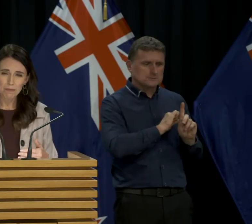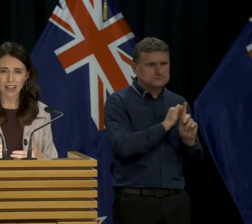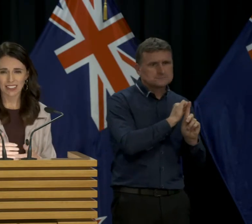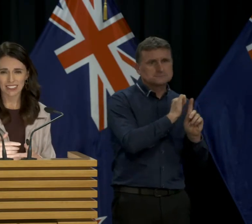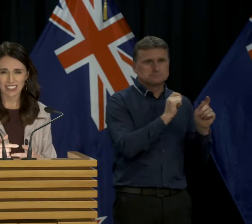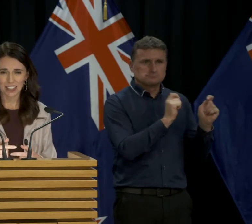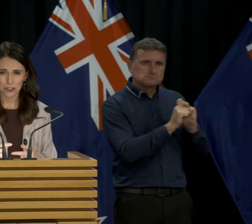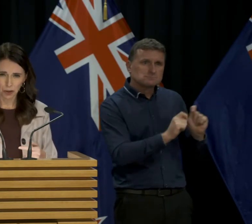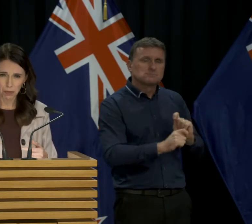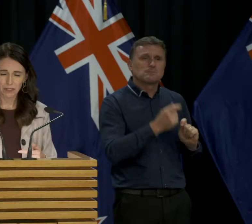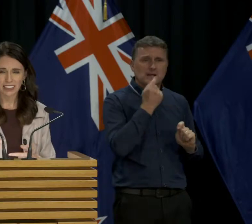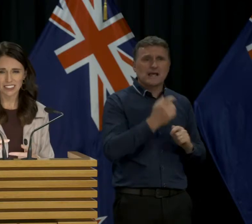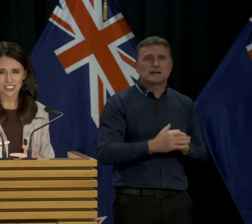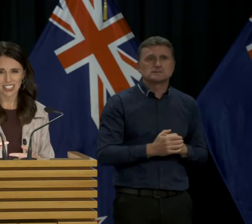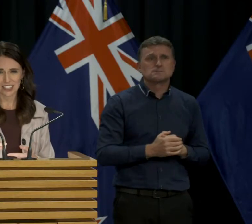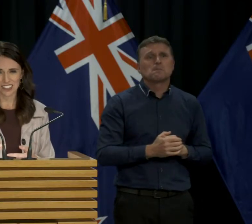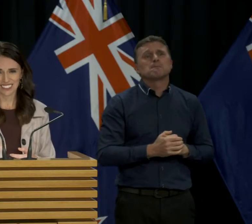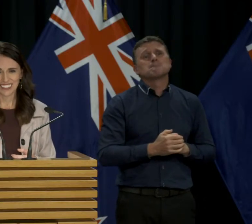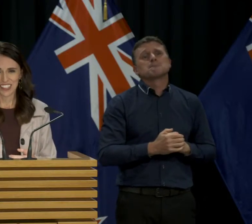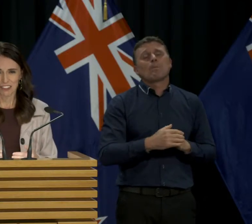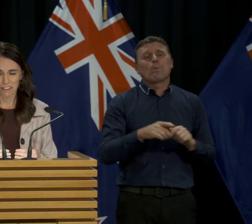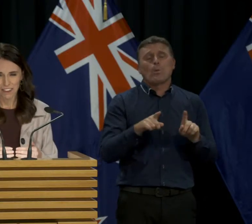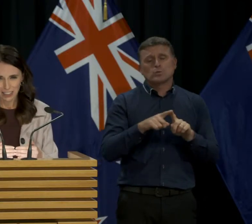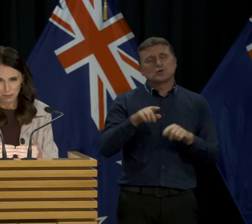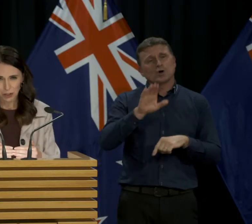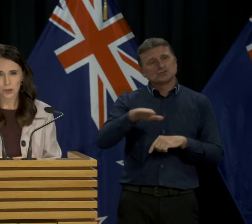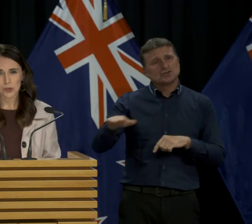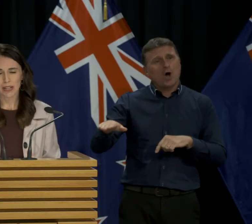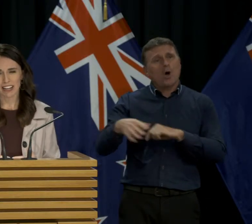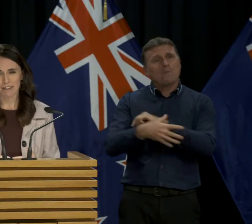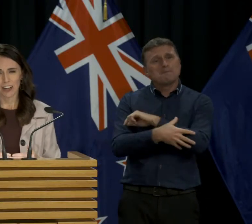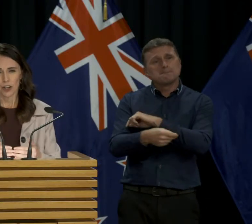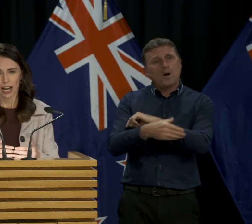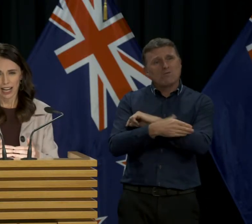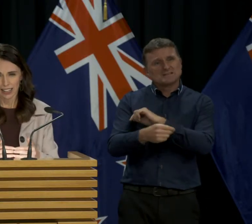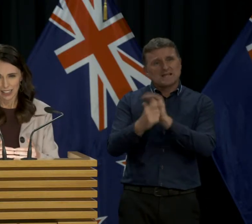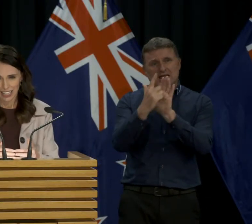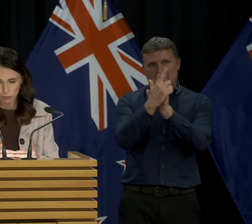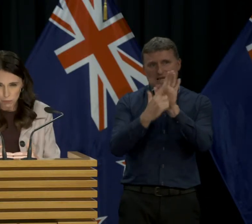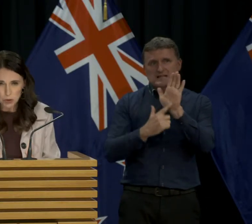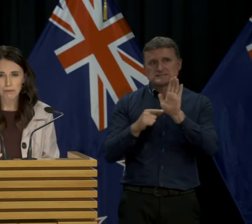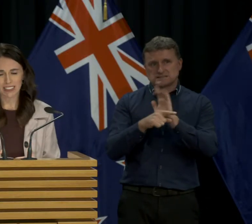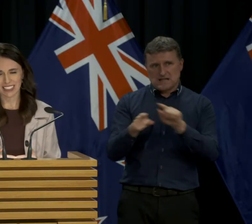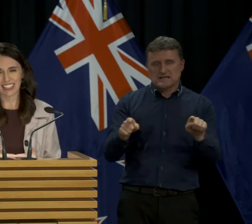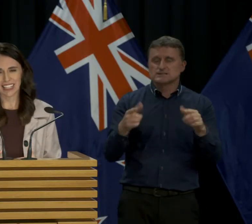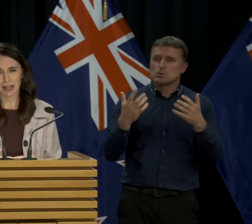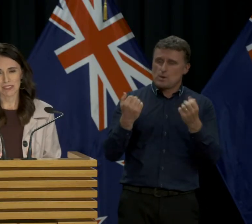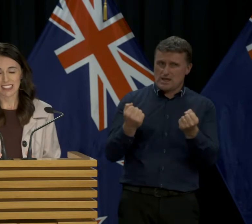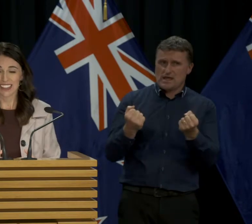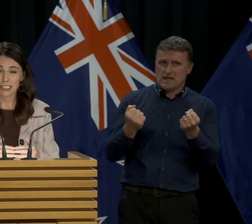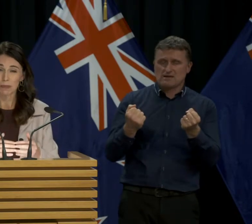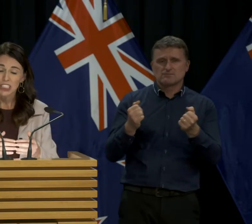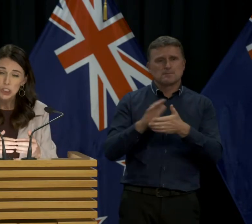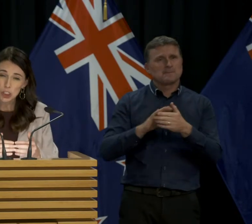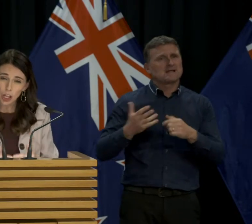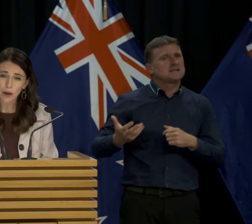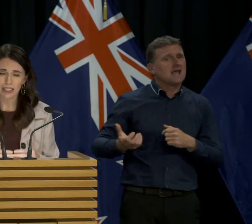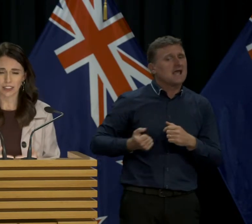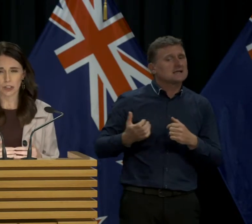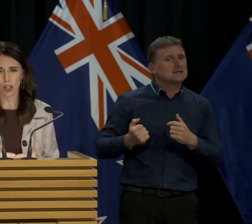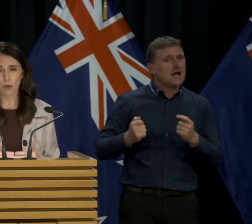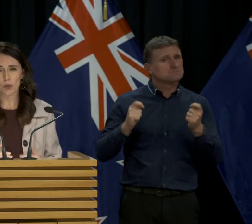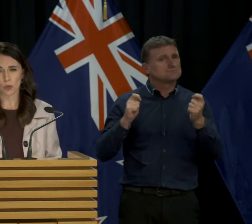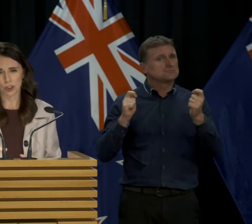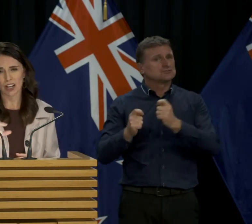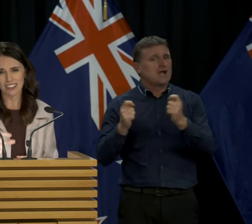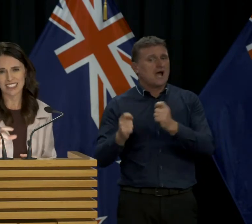the impacts in our child poverty legislation of the fact that because we have a movement in incomes that has been slower in